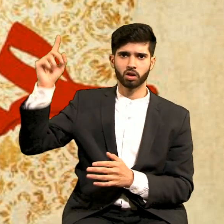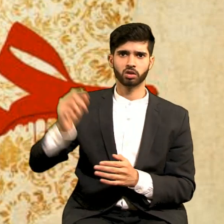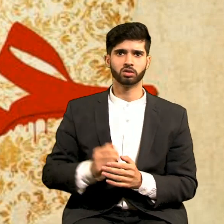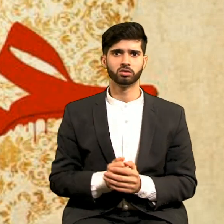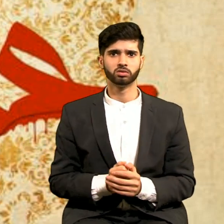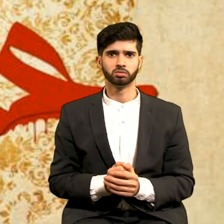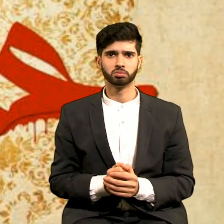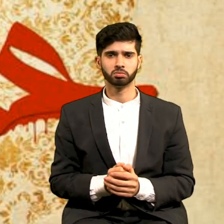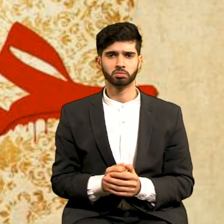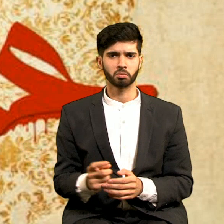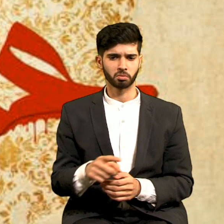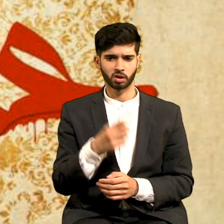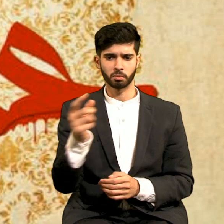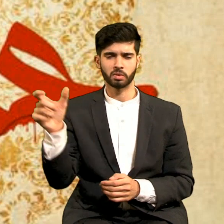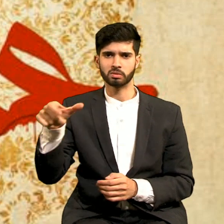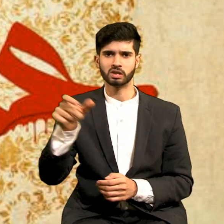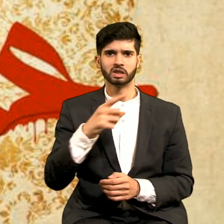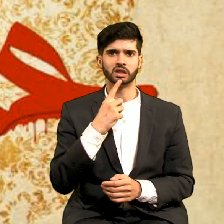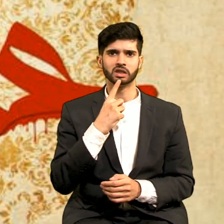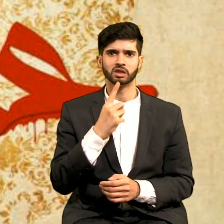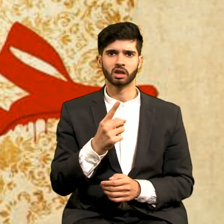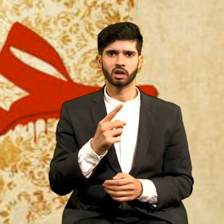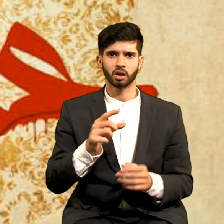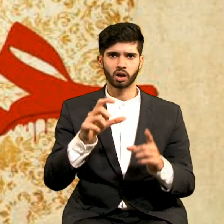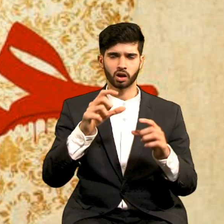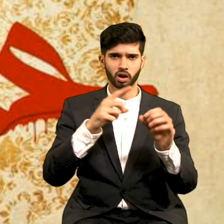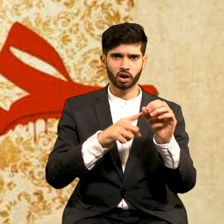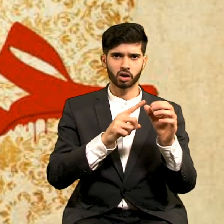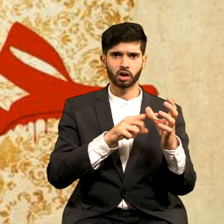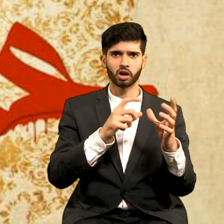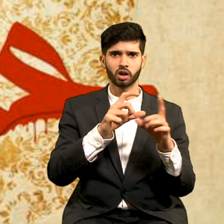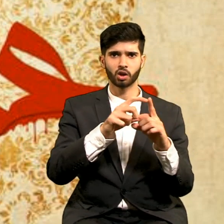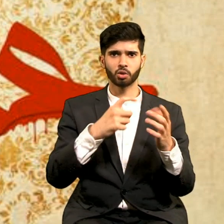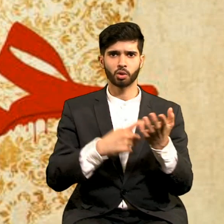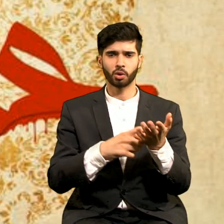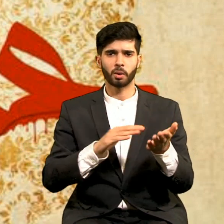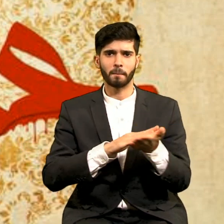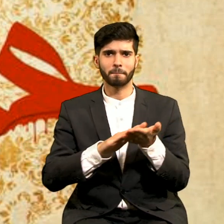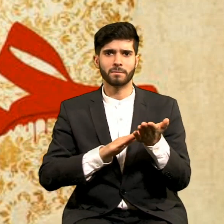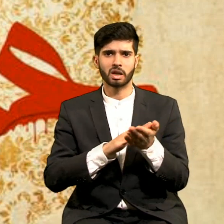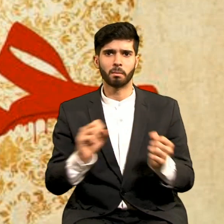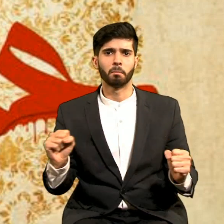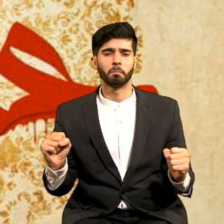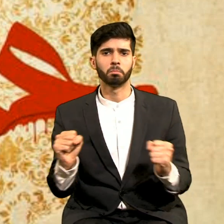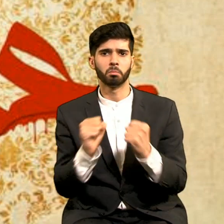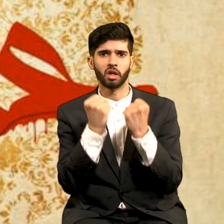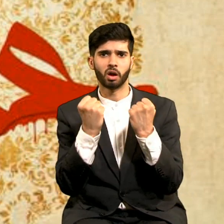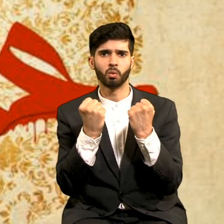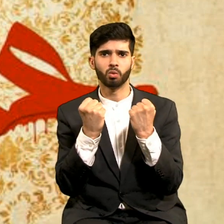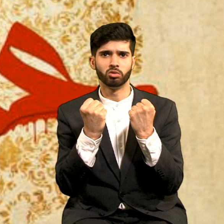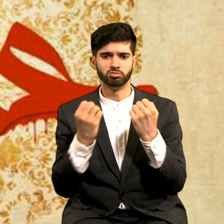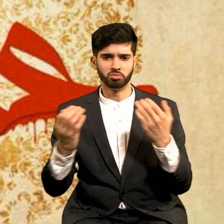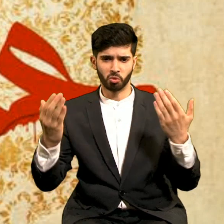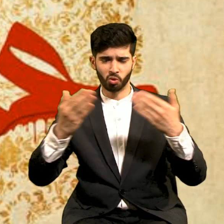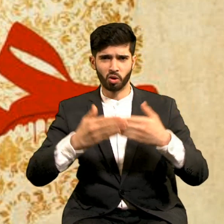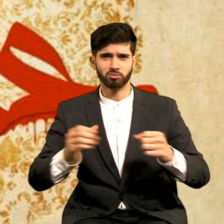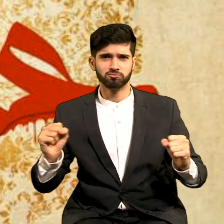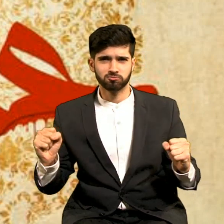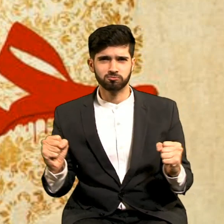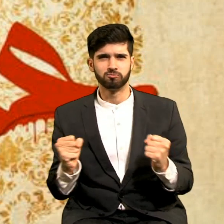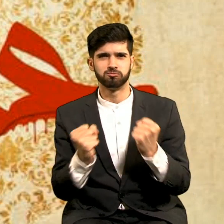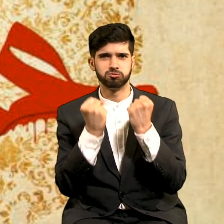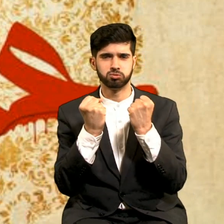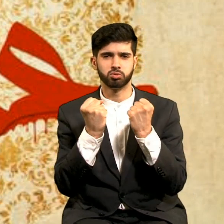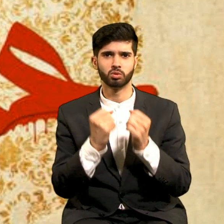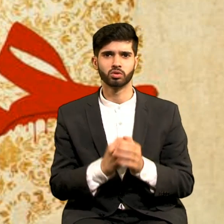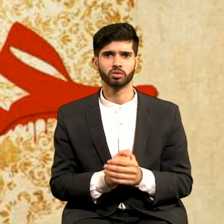power, indicating the greatness, the honor, and might of the night, in that the righteous